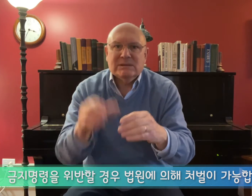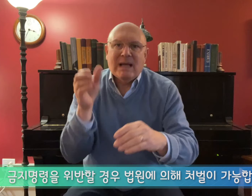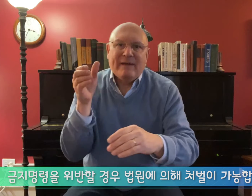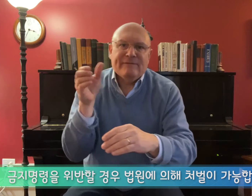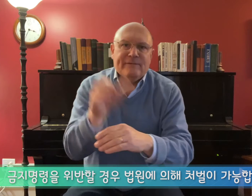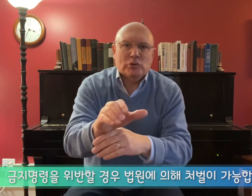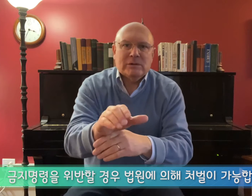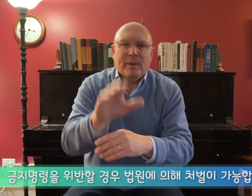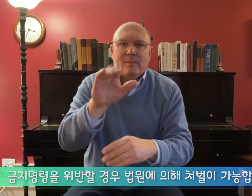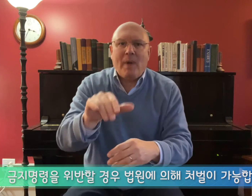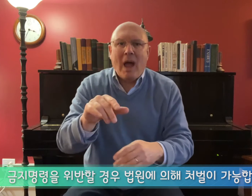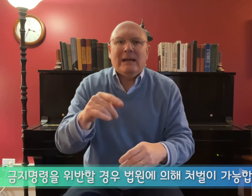power.